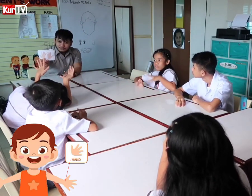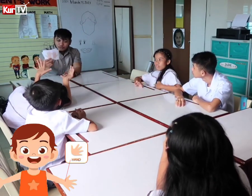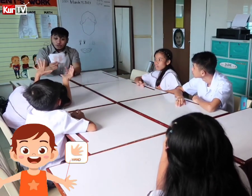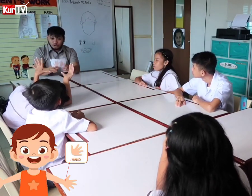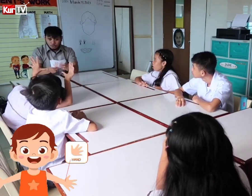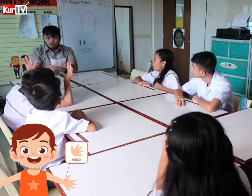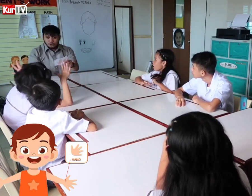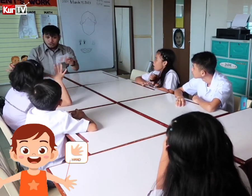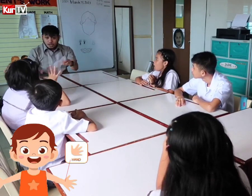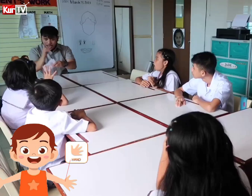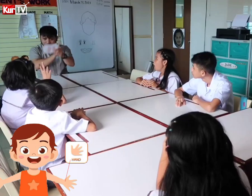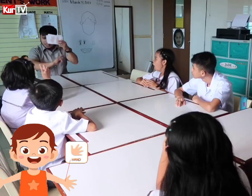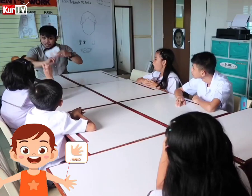O. Hands.